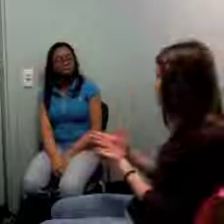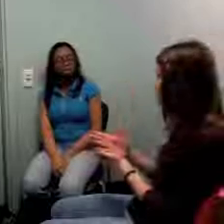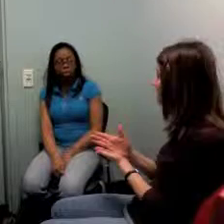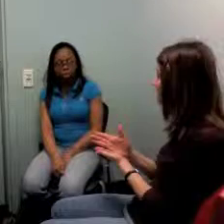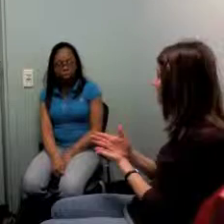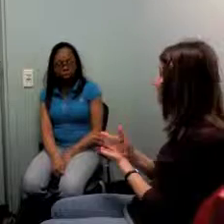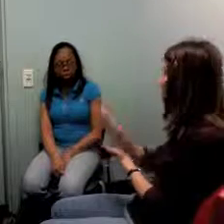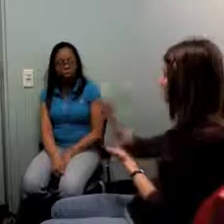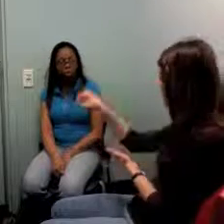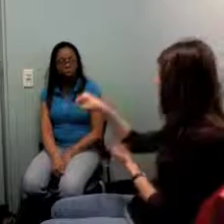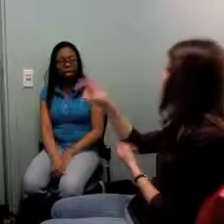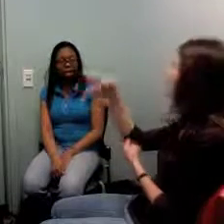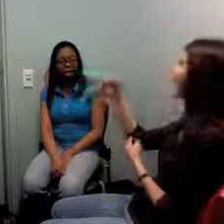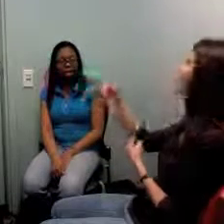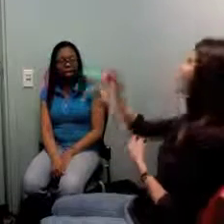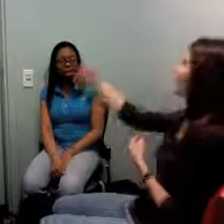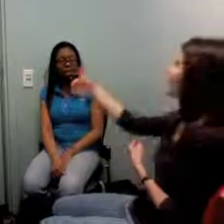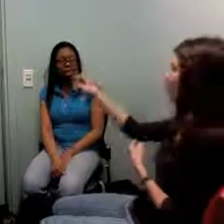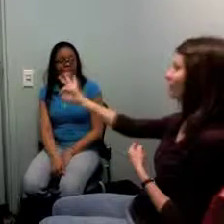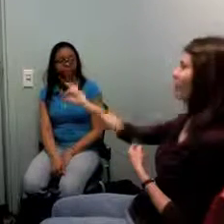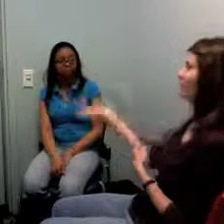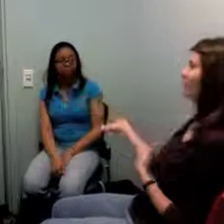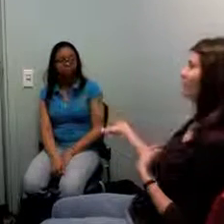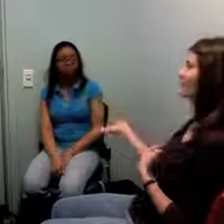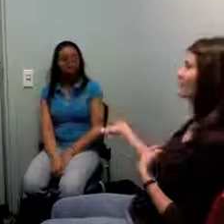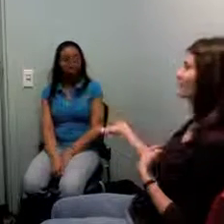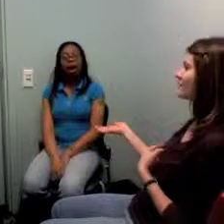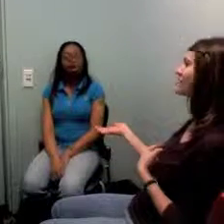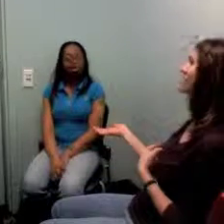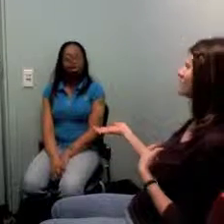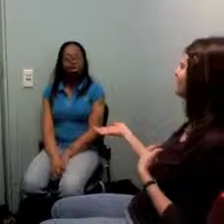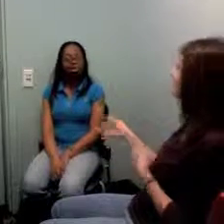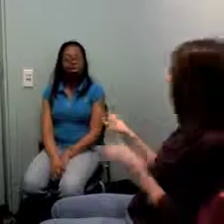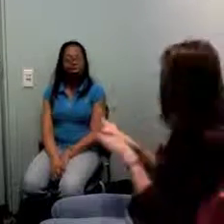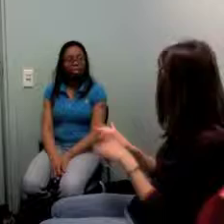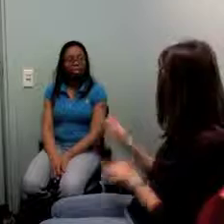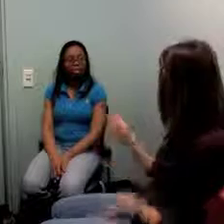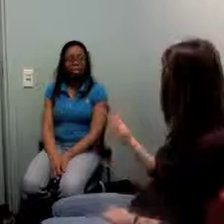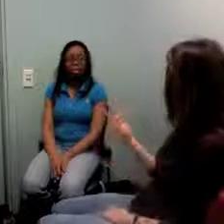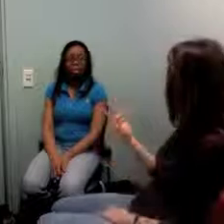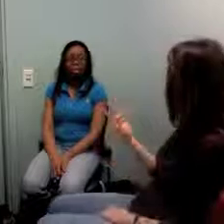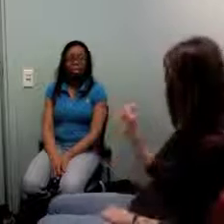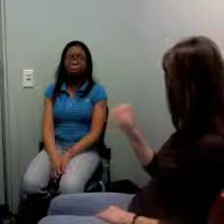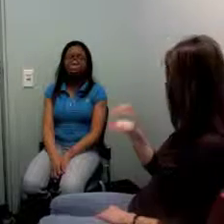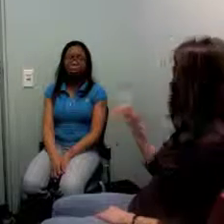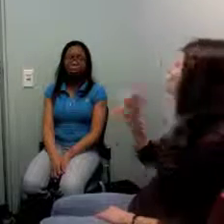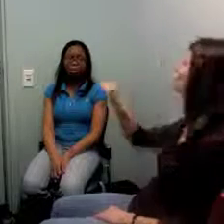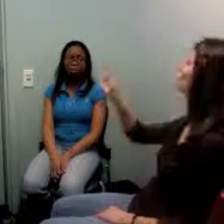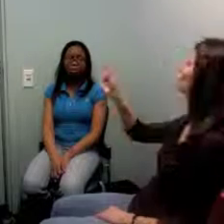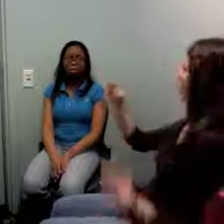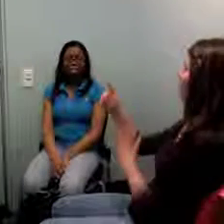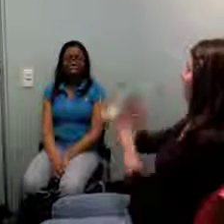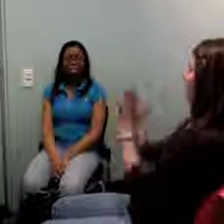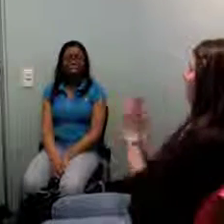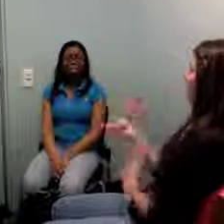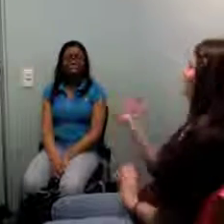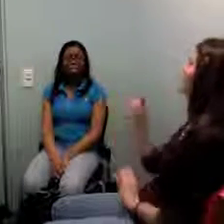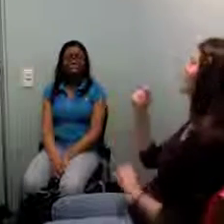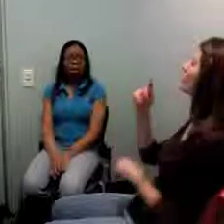No stops. Really? Yes. And then we get off. So it's really important. That's nice. That's why it's